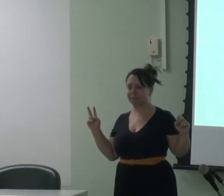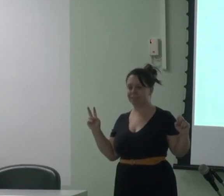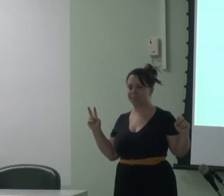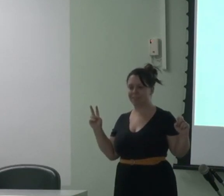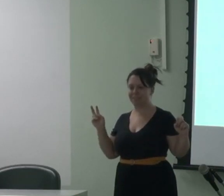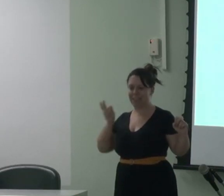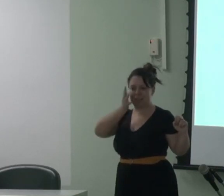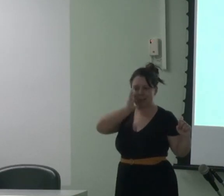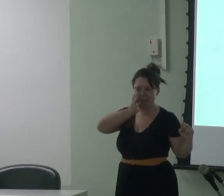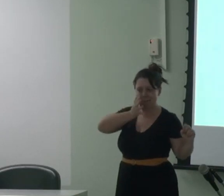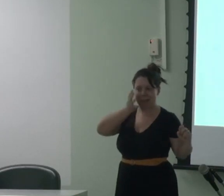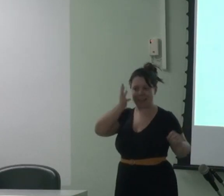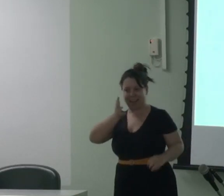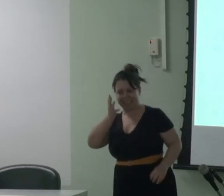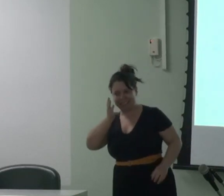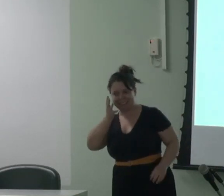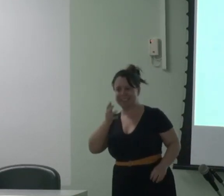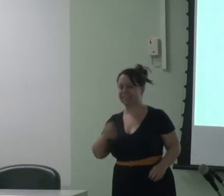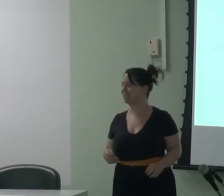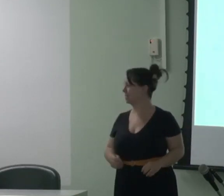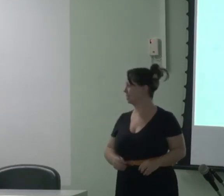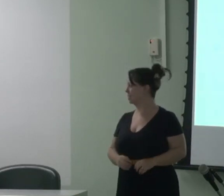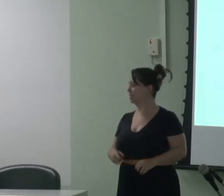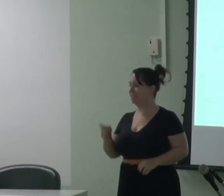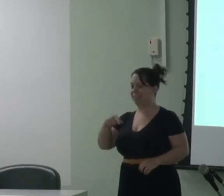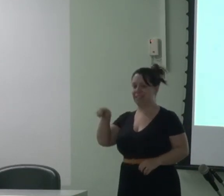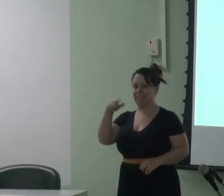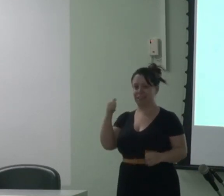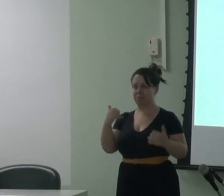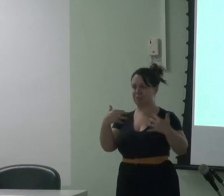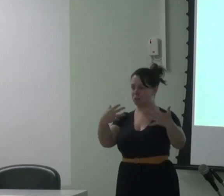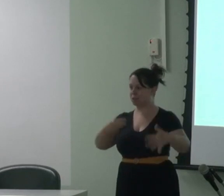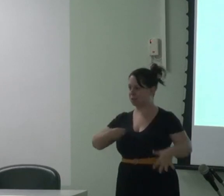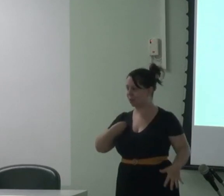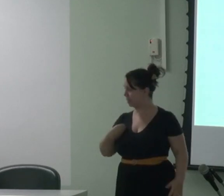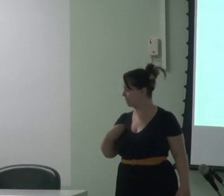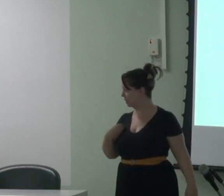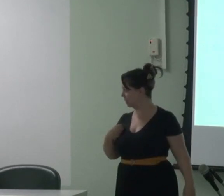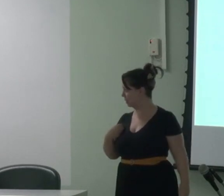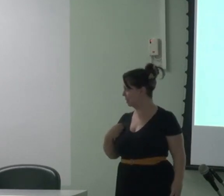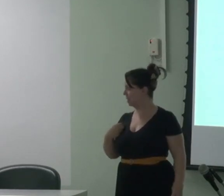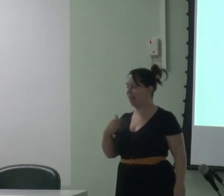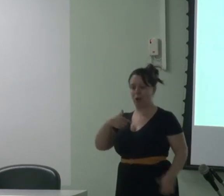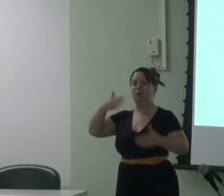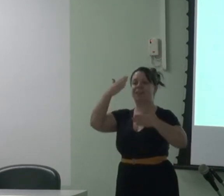speakers and the people who are here and